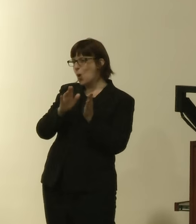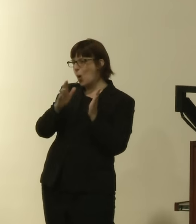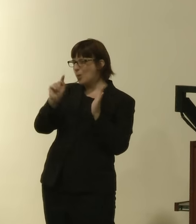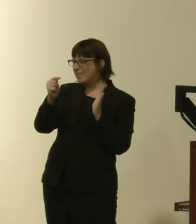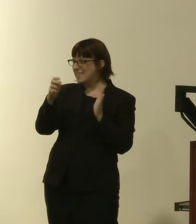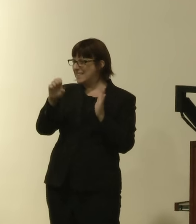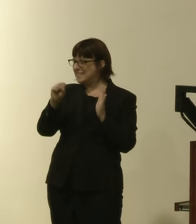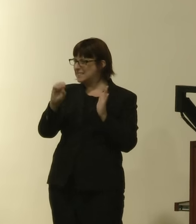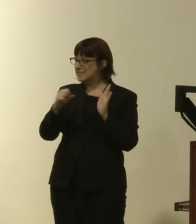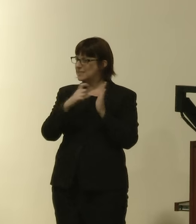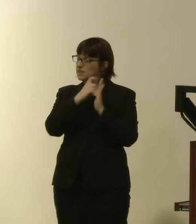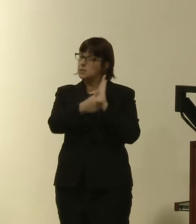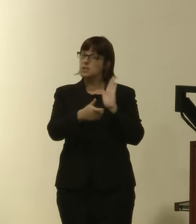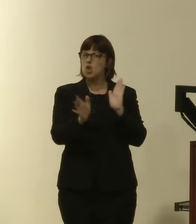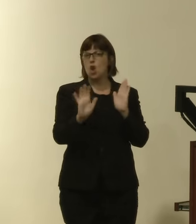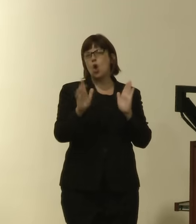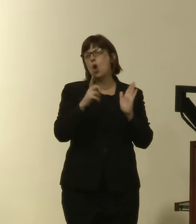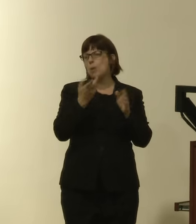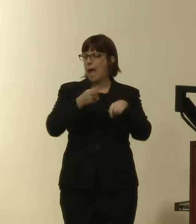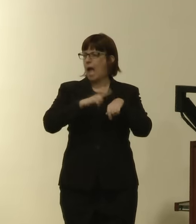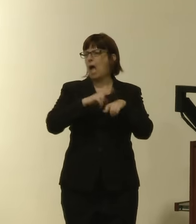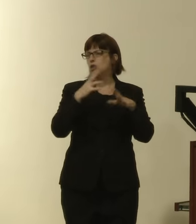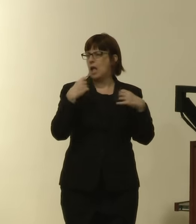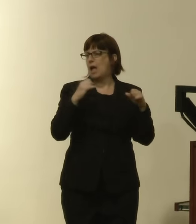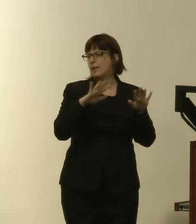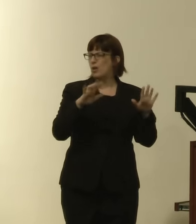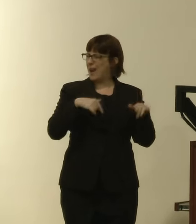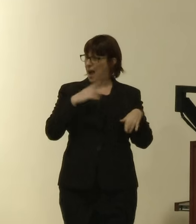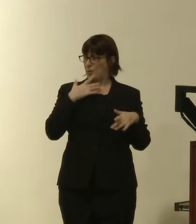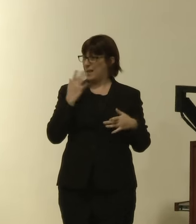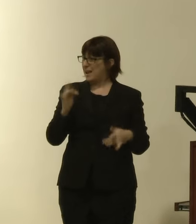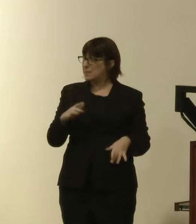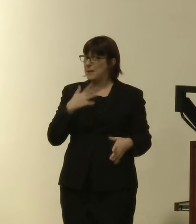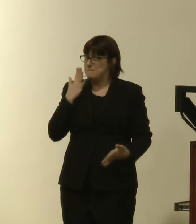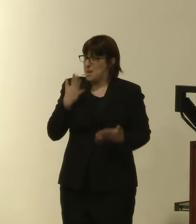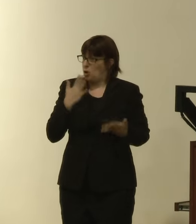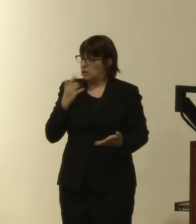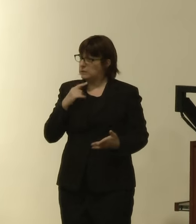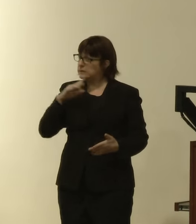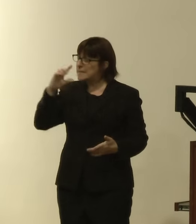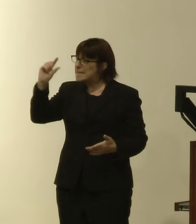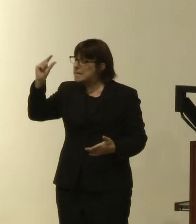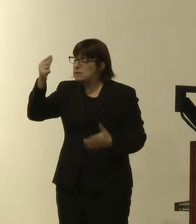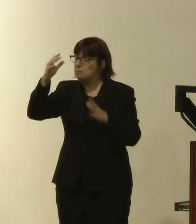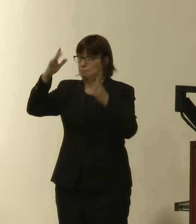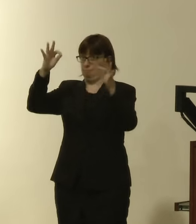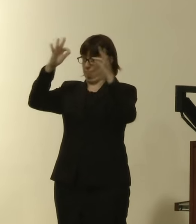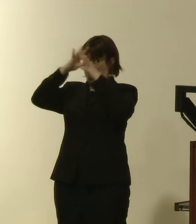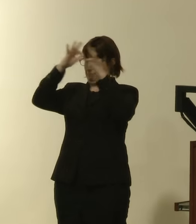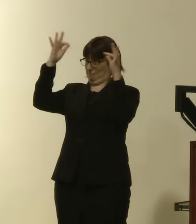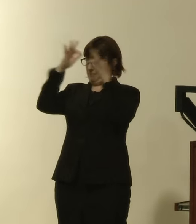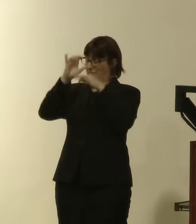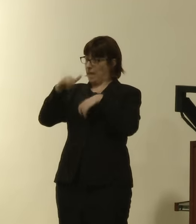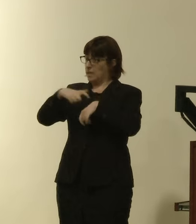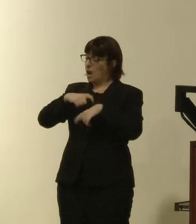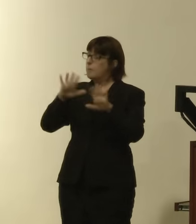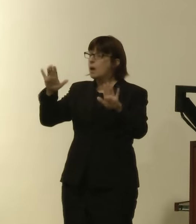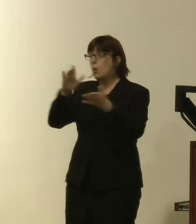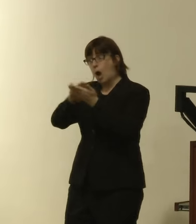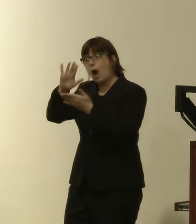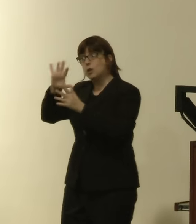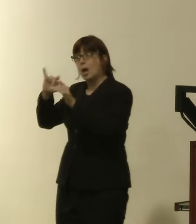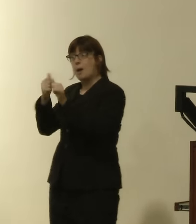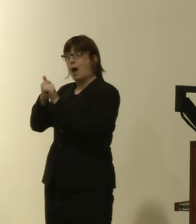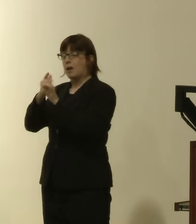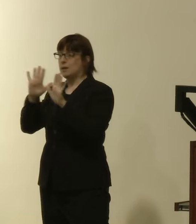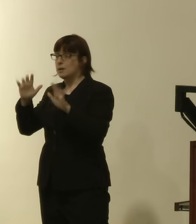thesis, you know? That's ignorance, you know? And I made up for that in college, but I didn't